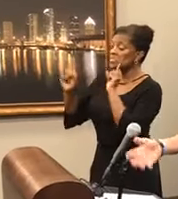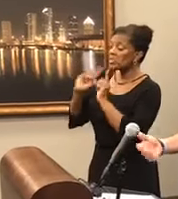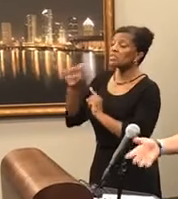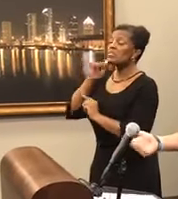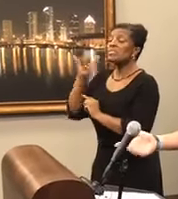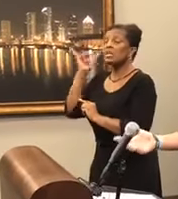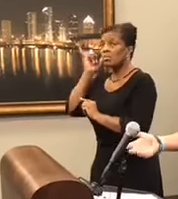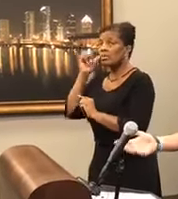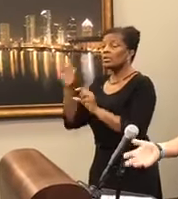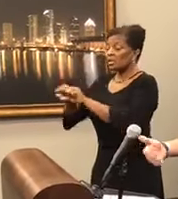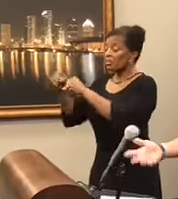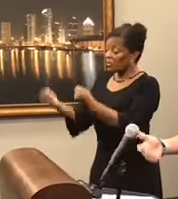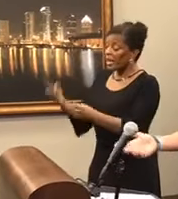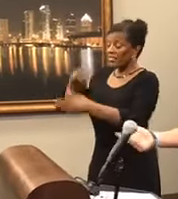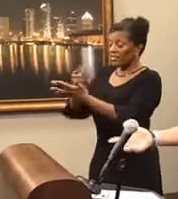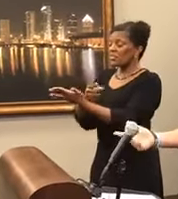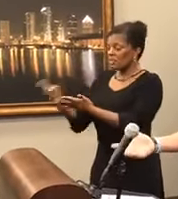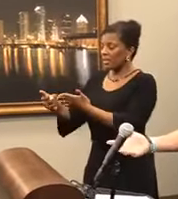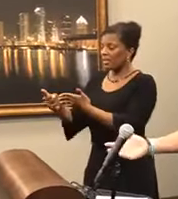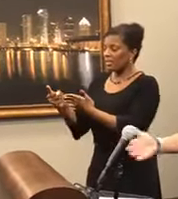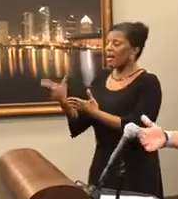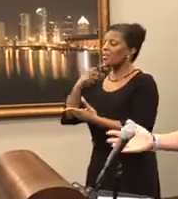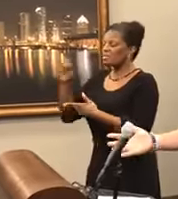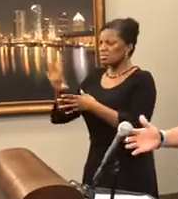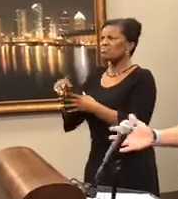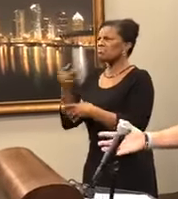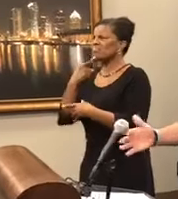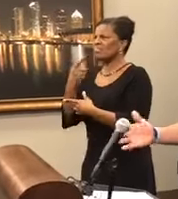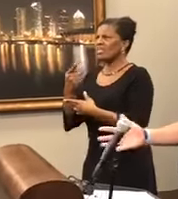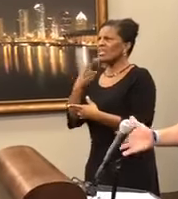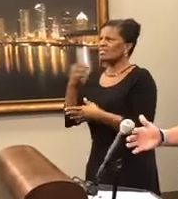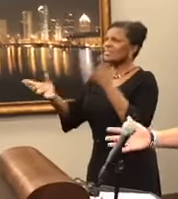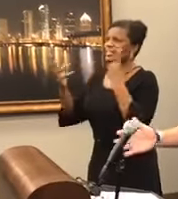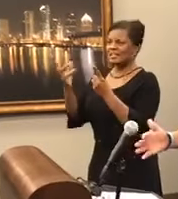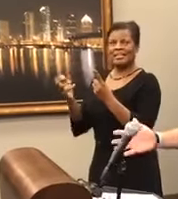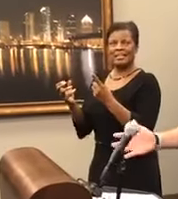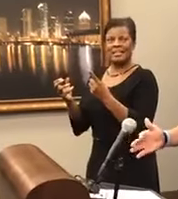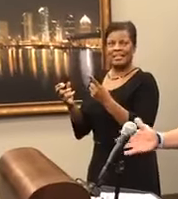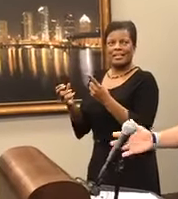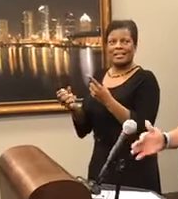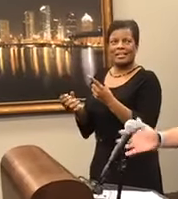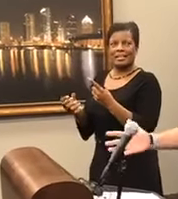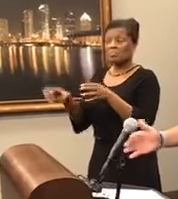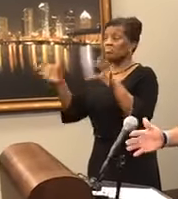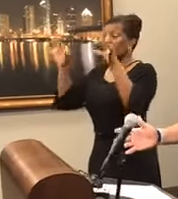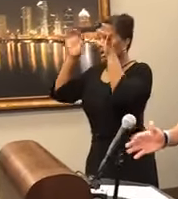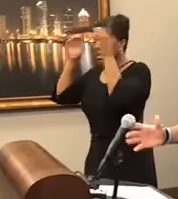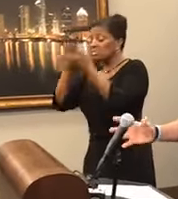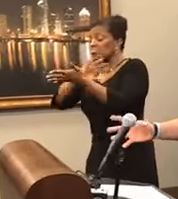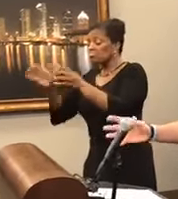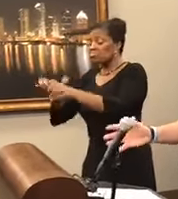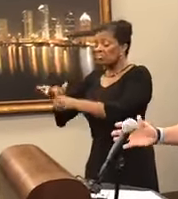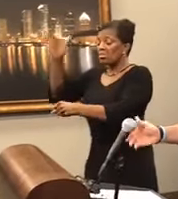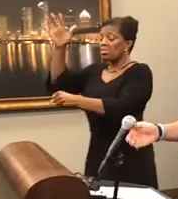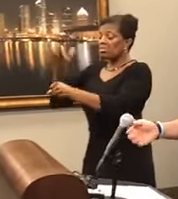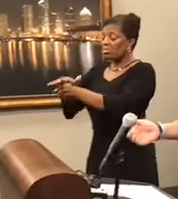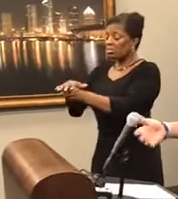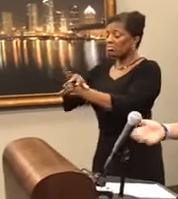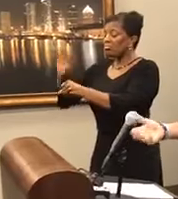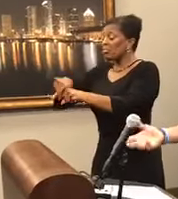we're gonna get a break this week. I was trying to be optimistic. I have a tendency to be, my glass is half empty sometimes, and so I wanted